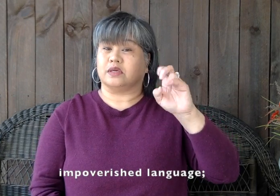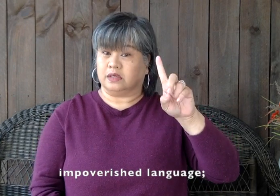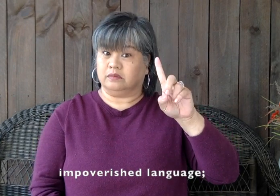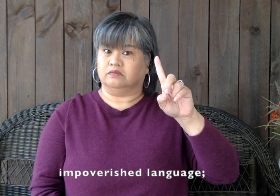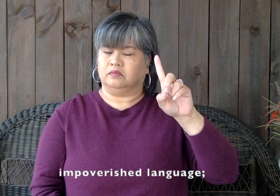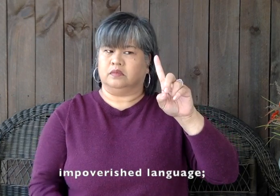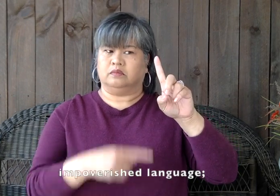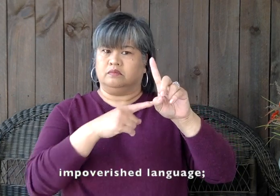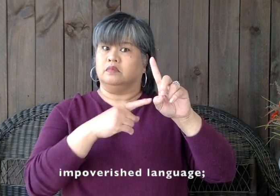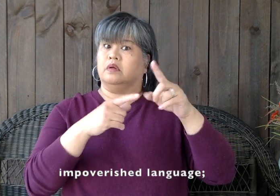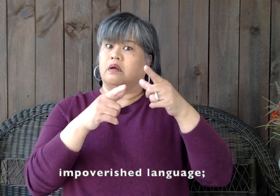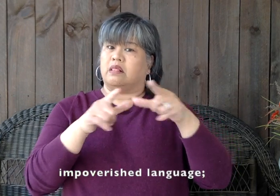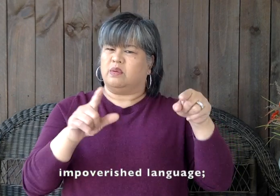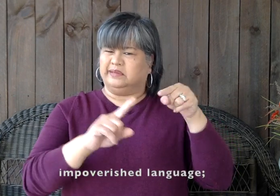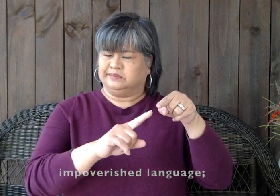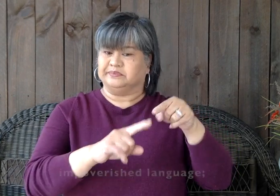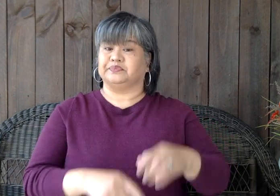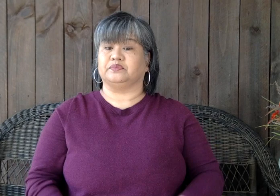impoverished language,